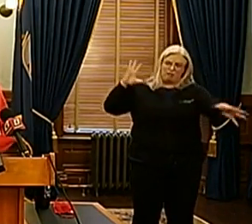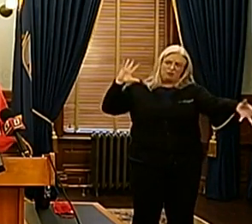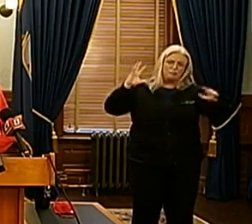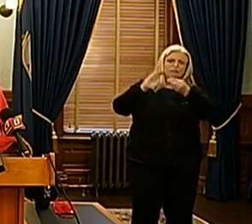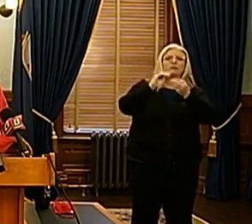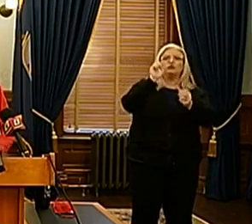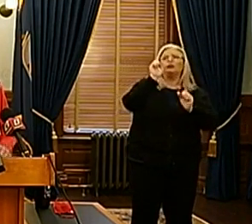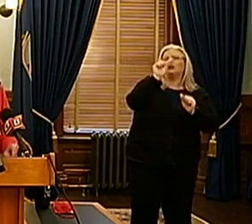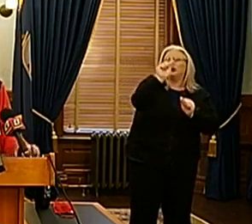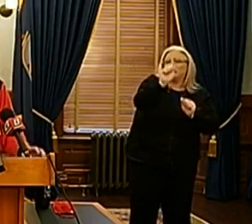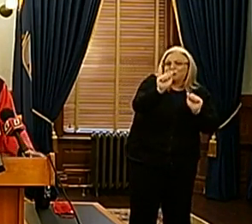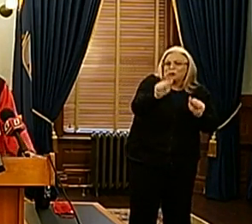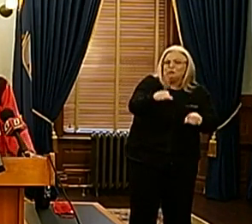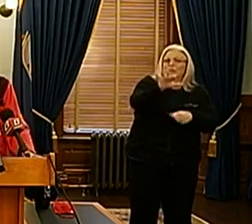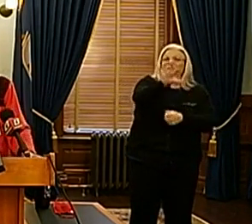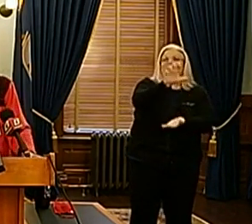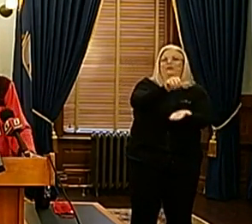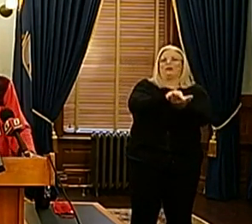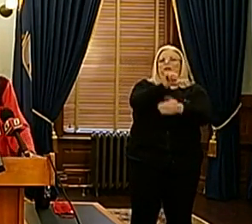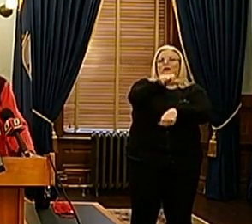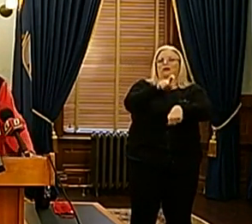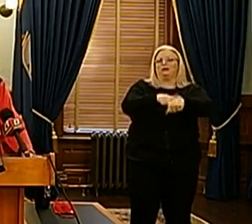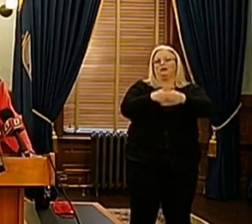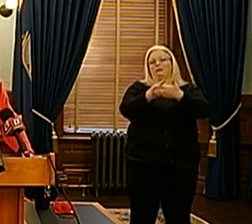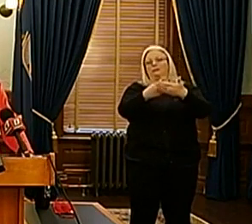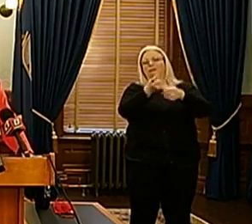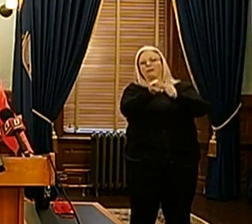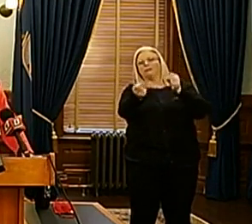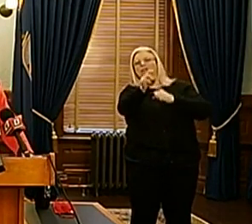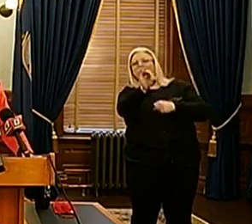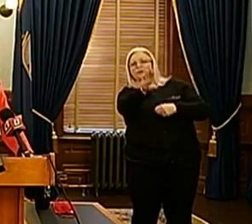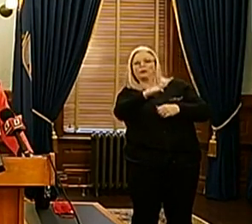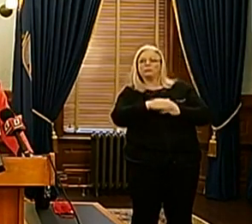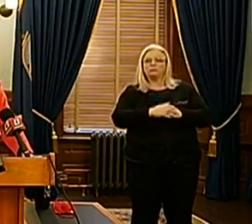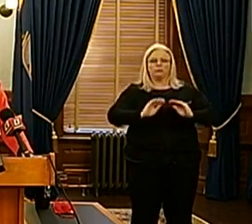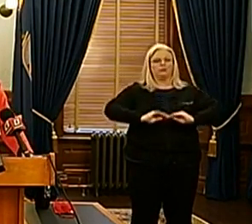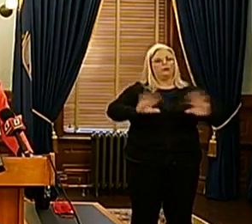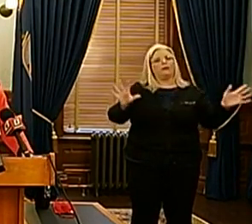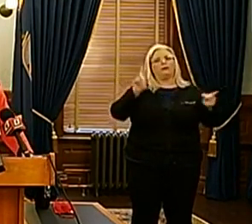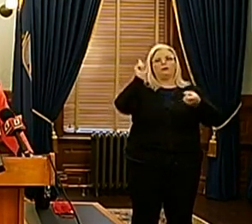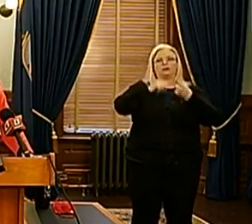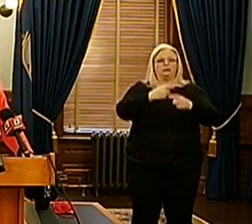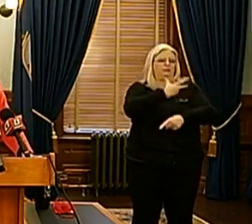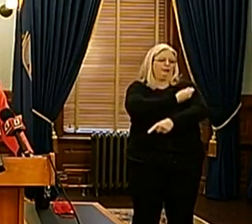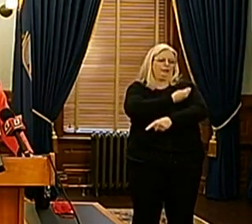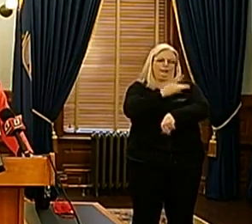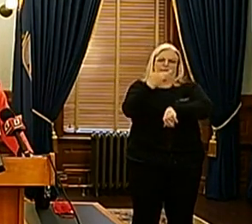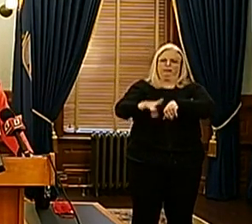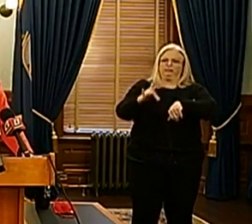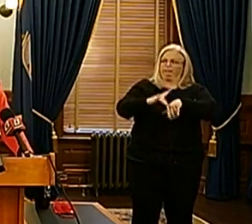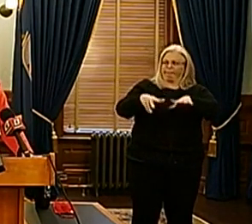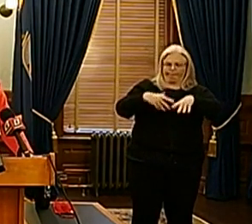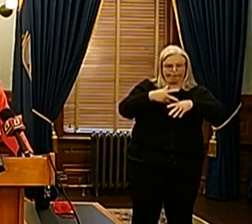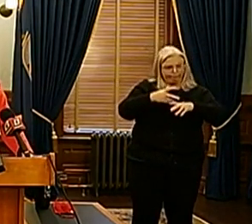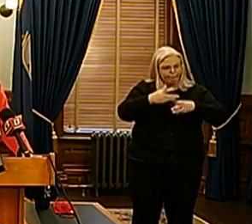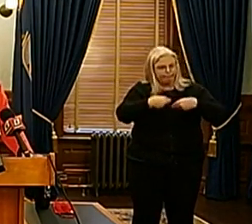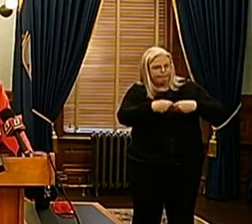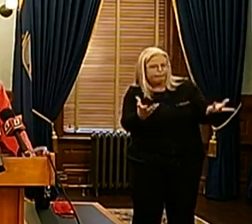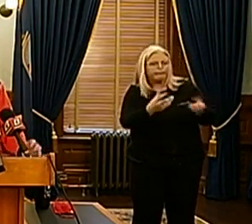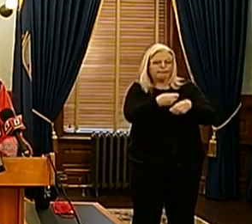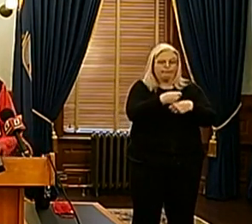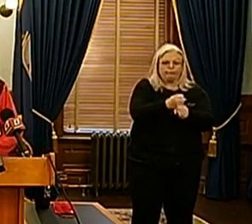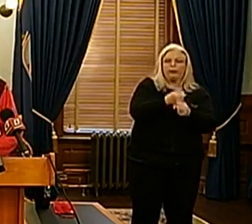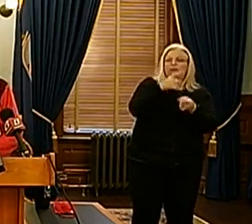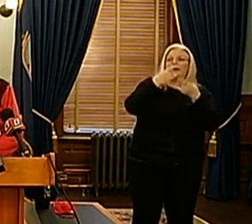500,000 in that time. It's clear that until a vaccine is widely available and deployed,